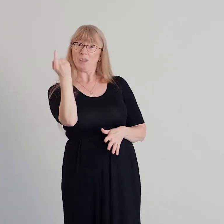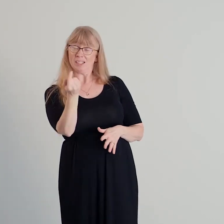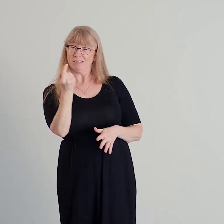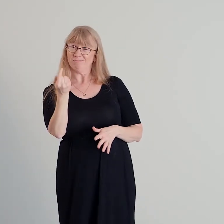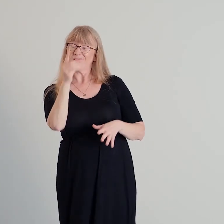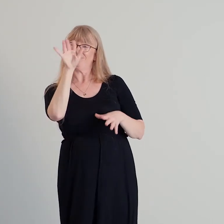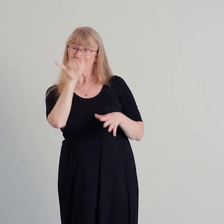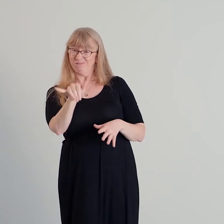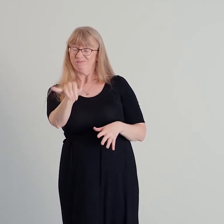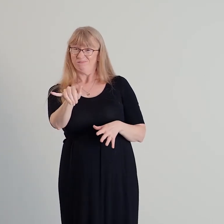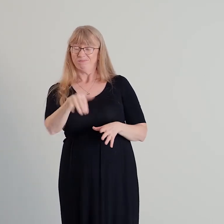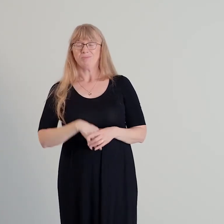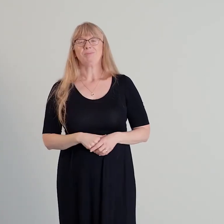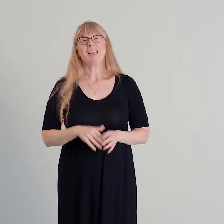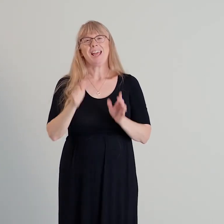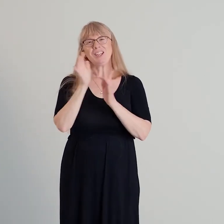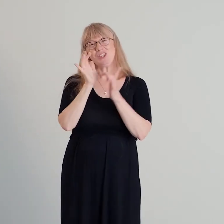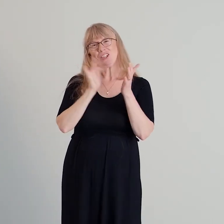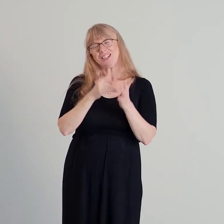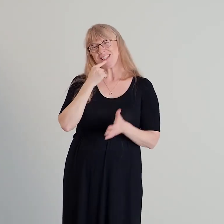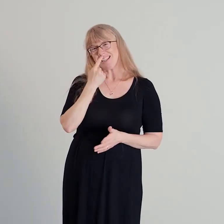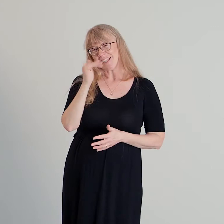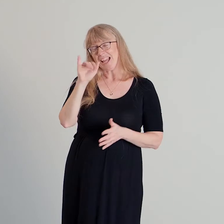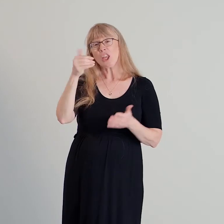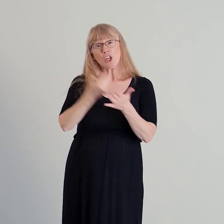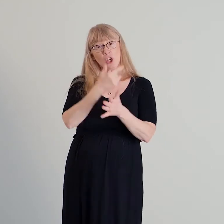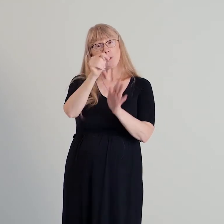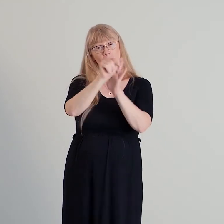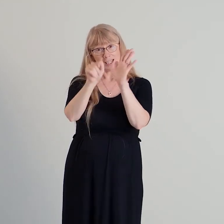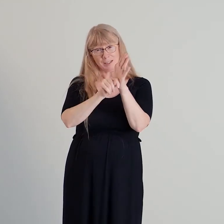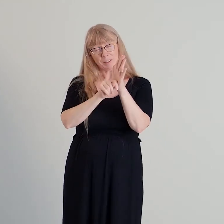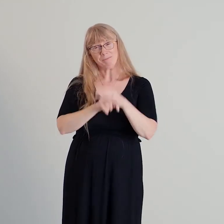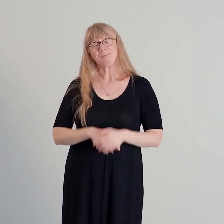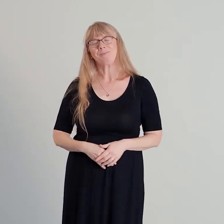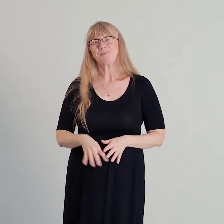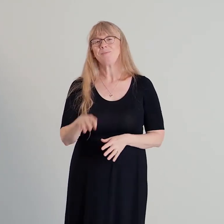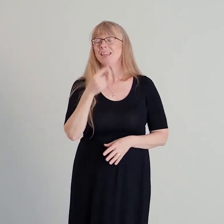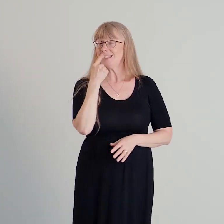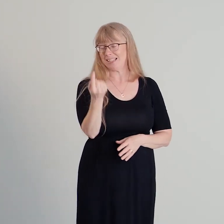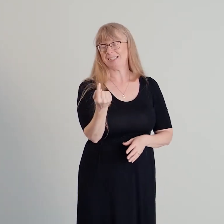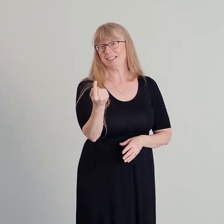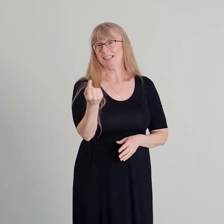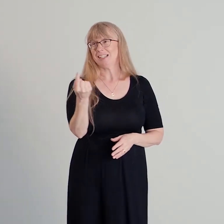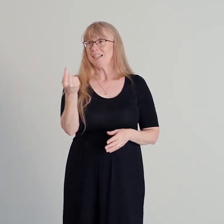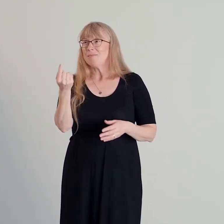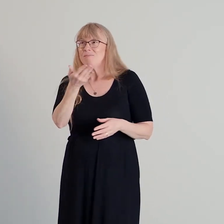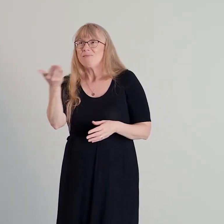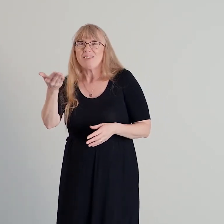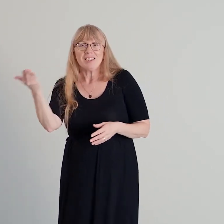place. You know, Jesus speaks to that in the New Testament. He tells us that when